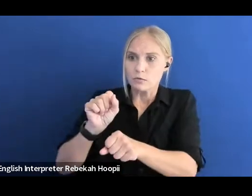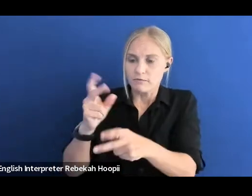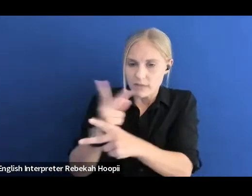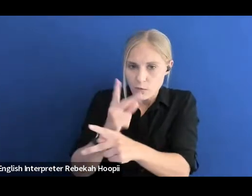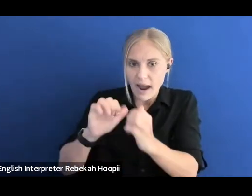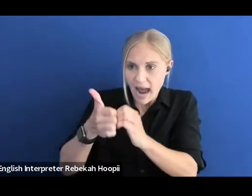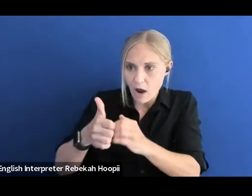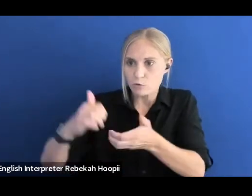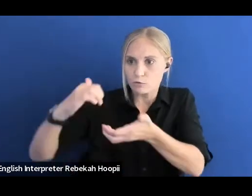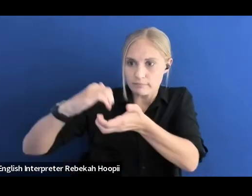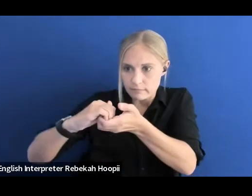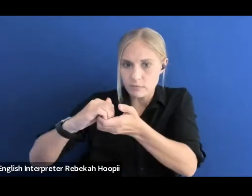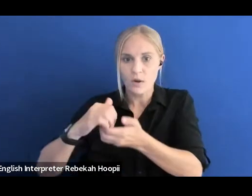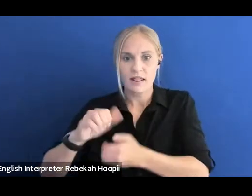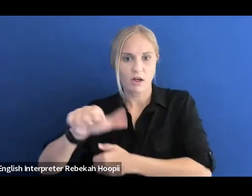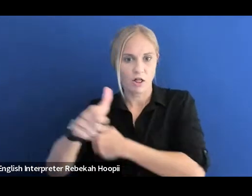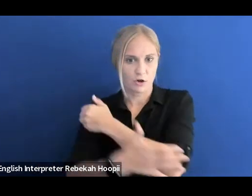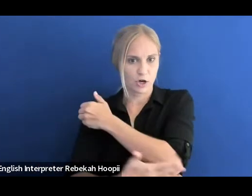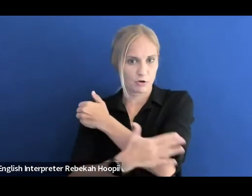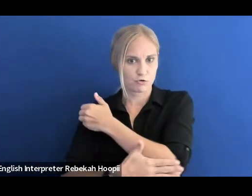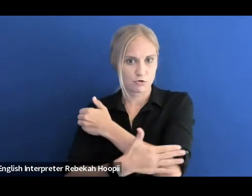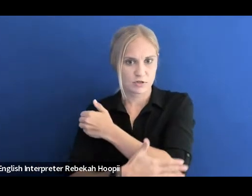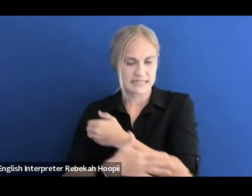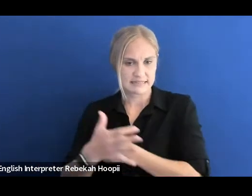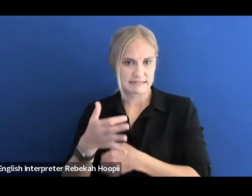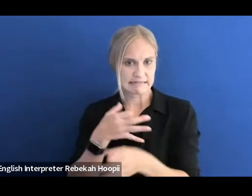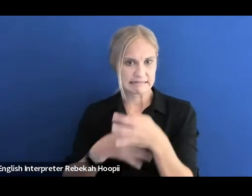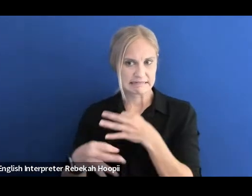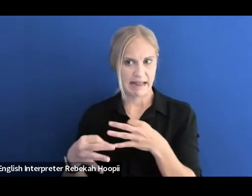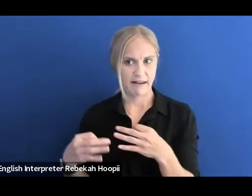yeah. Thank you. Thank you so much.